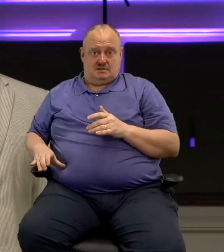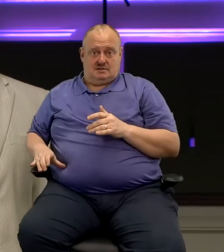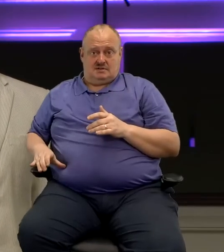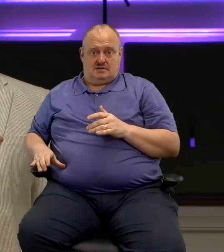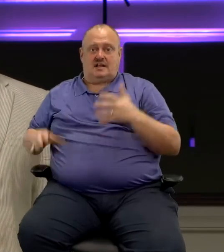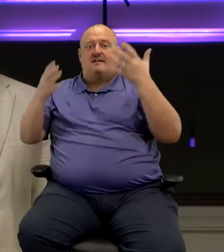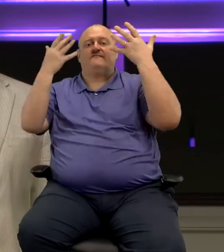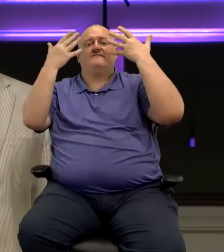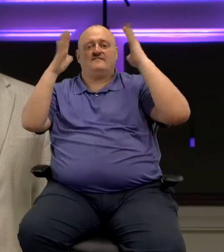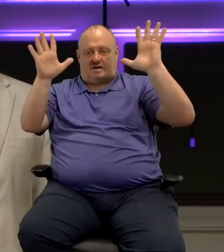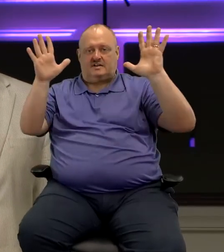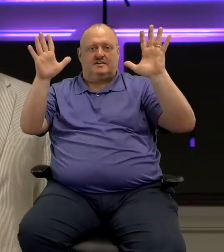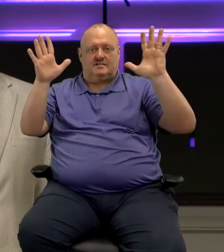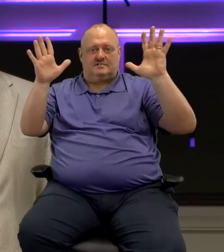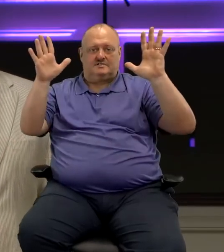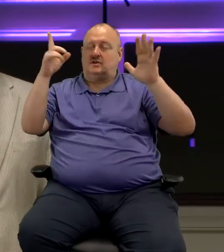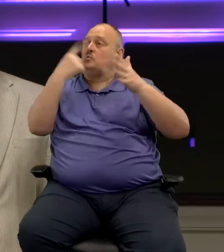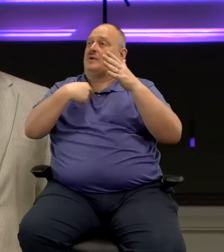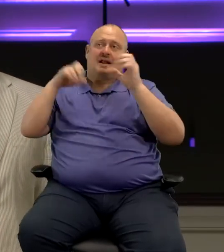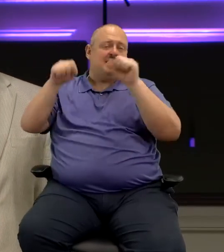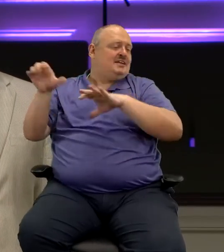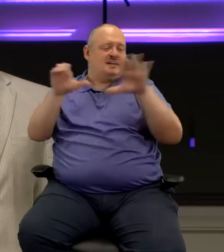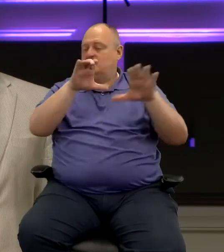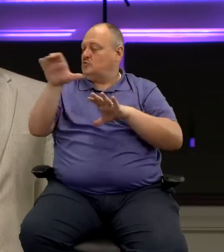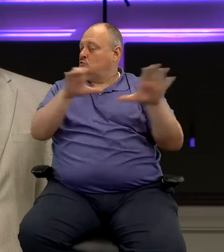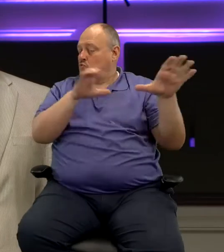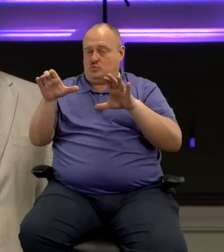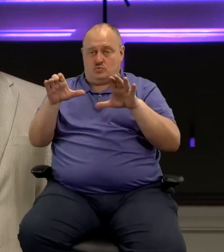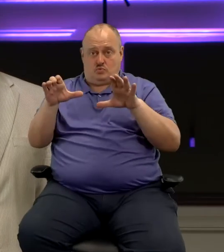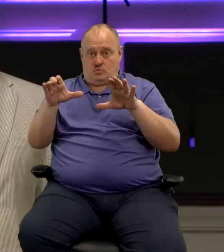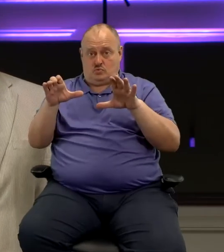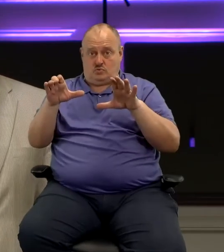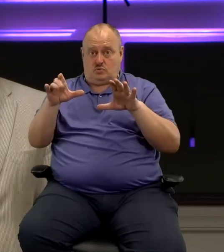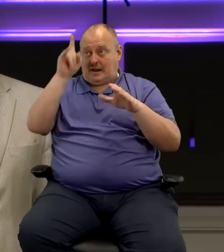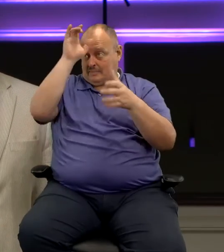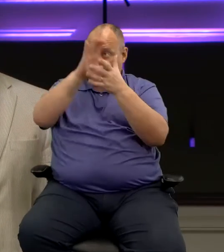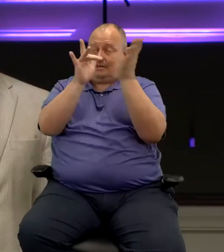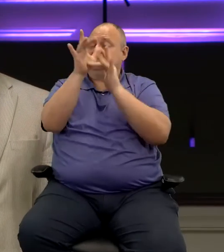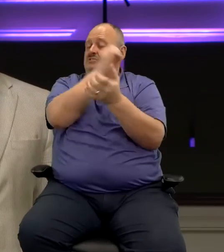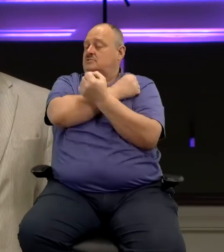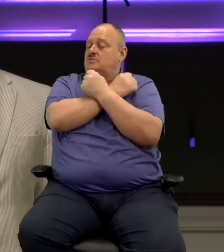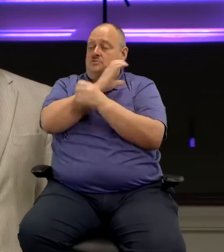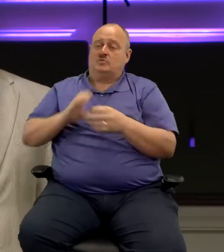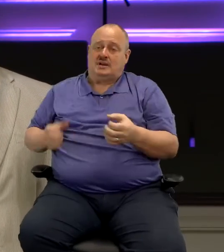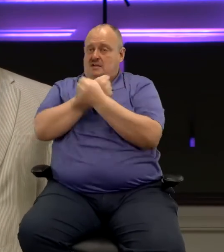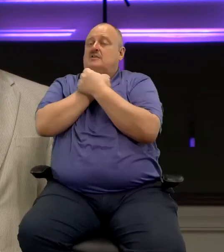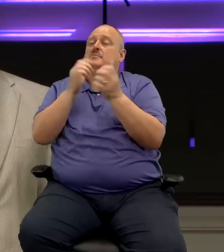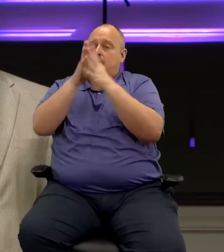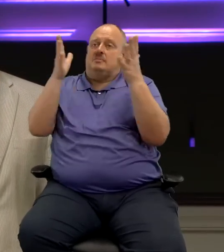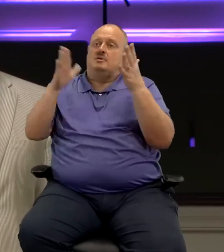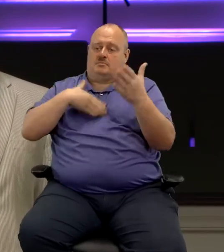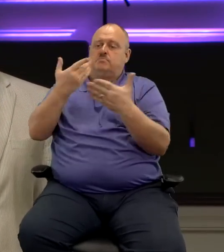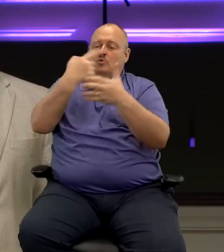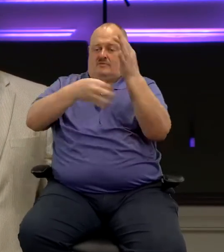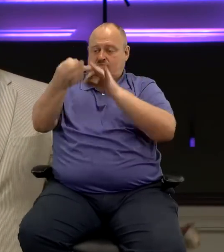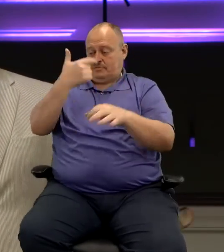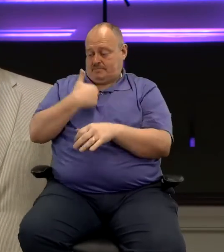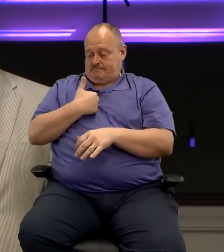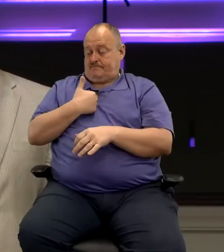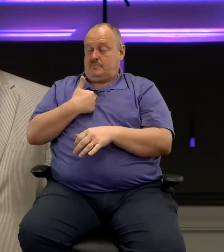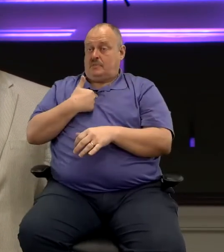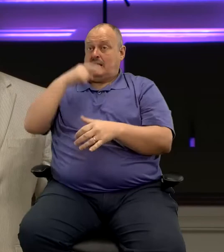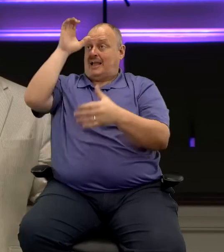accomplished that which I could never do. God, I believe that Jesus Christ loved me so much that he was born on my behalf.